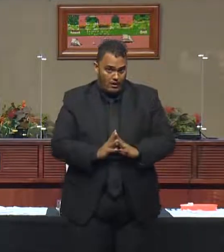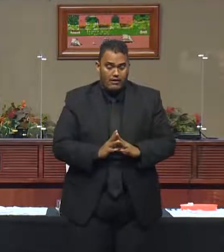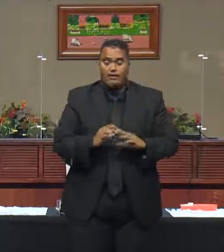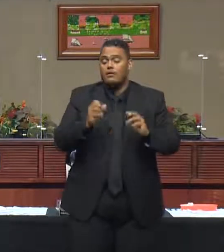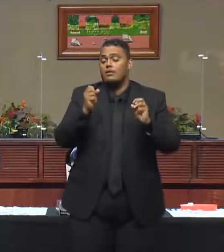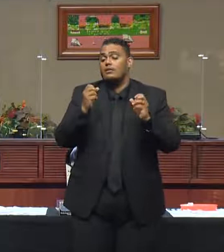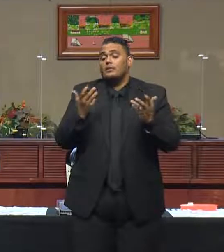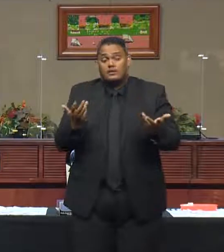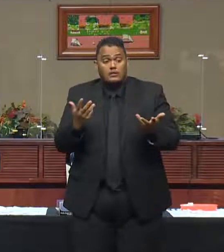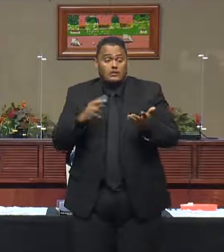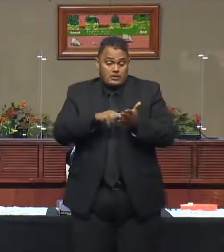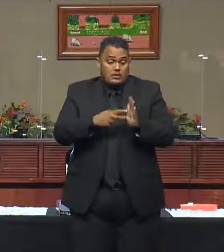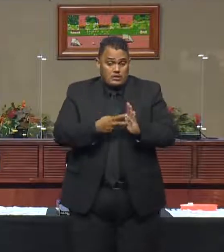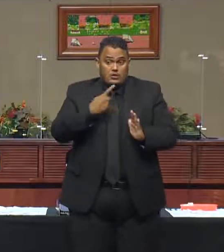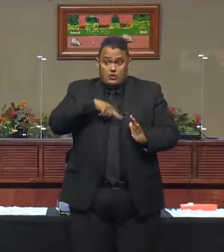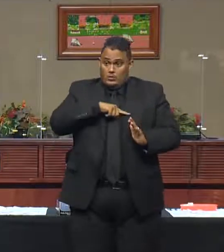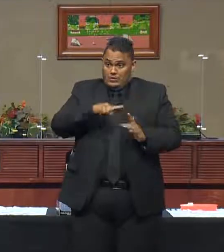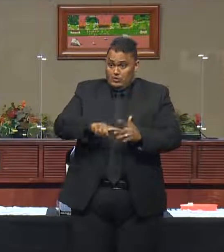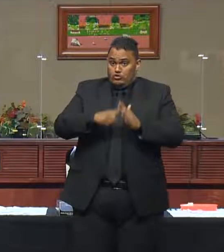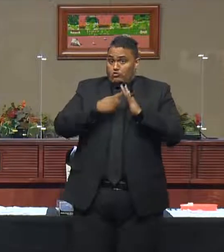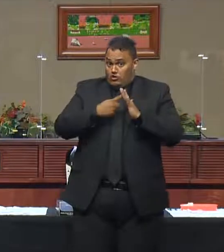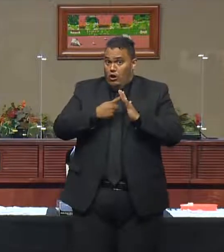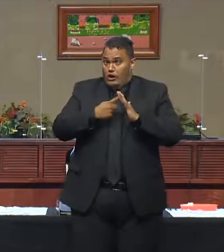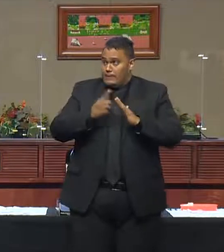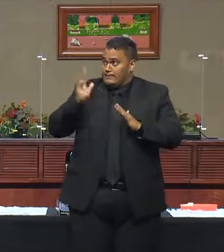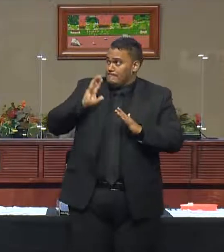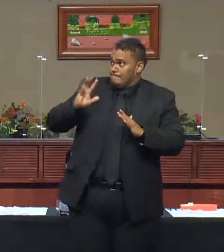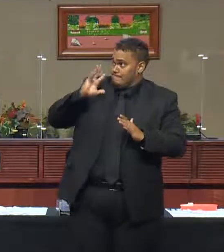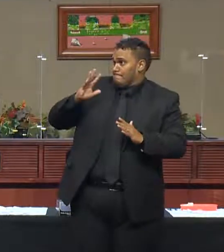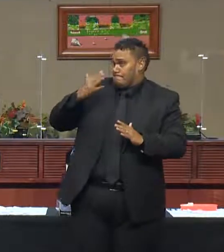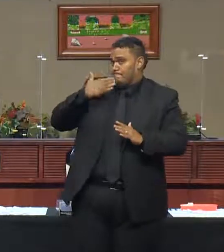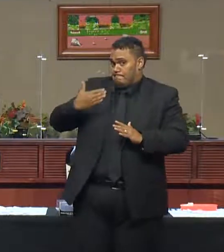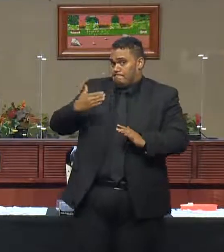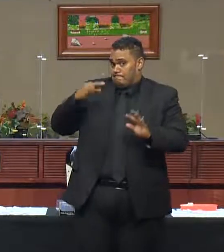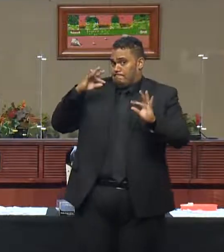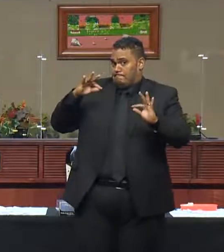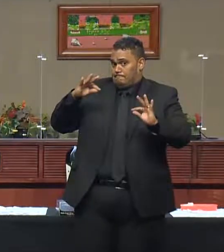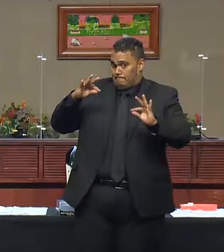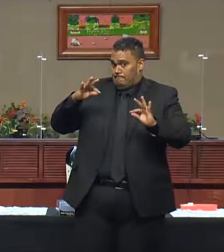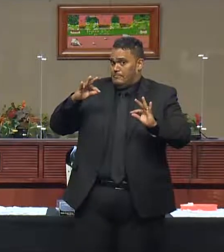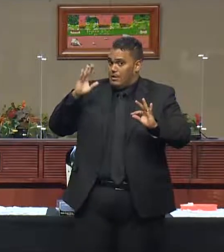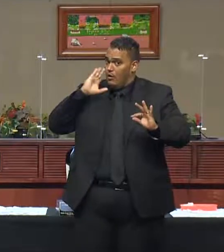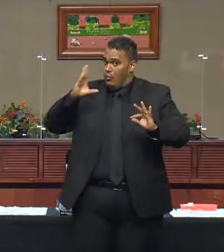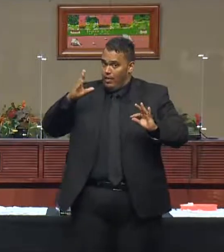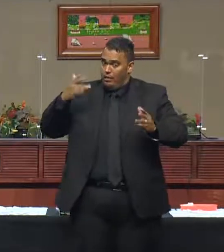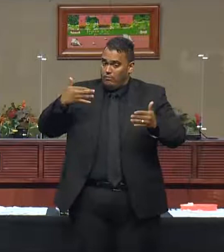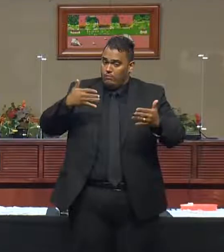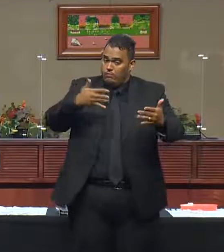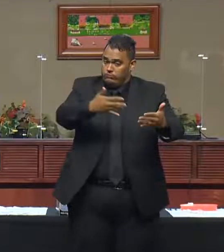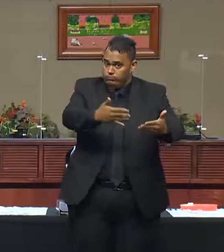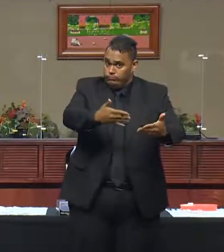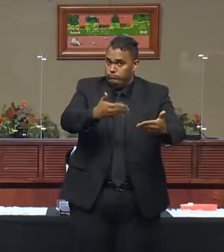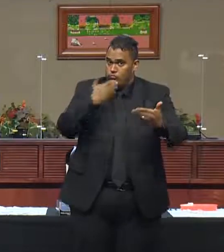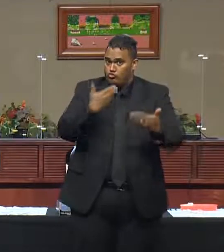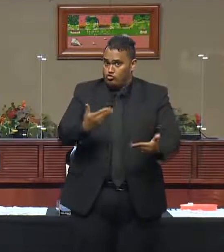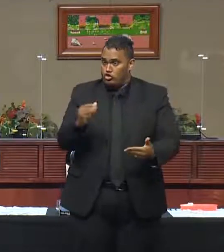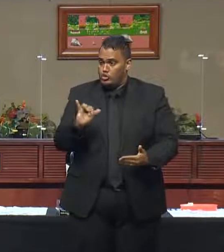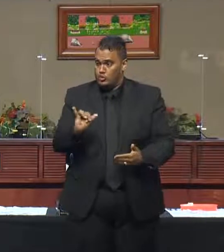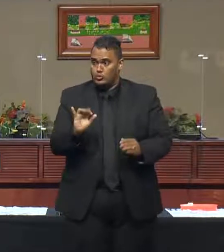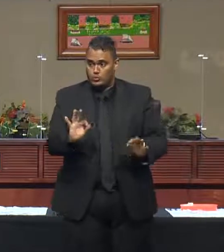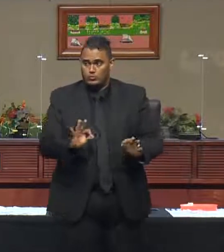we started from a good position, and I think, and hopefully we will end up in a good position.